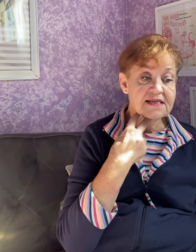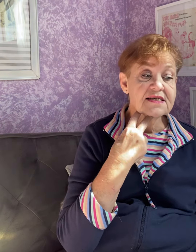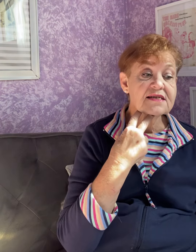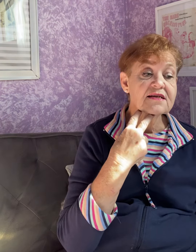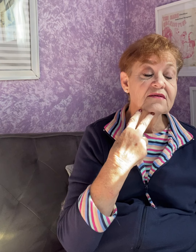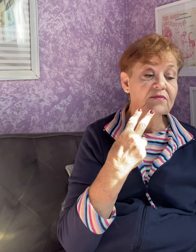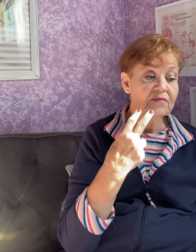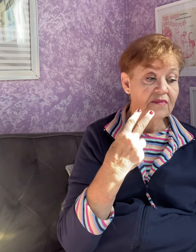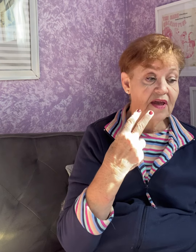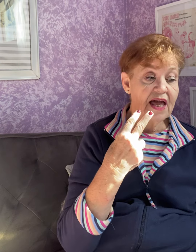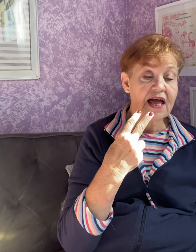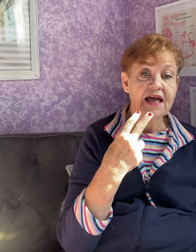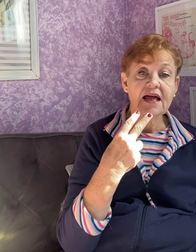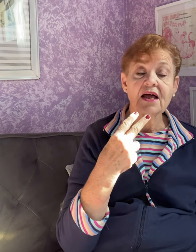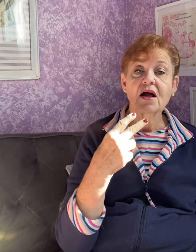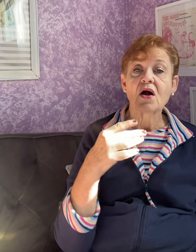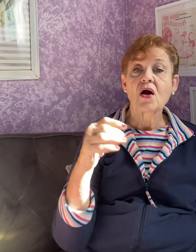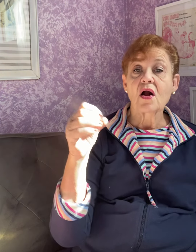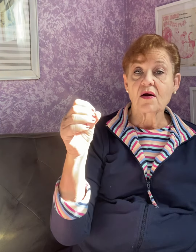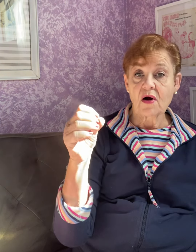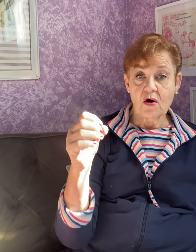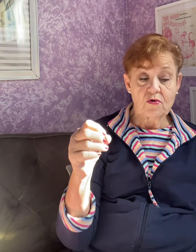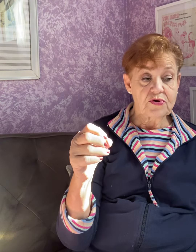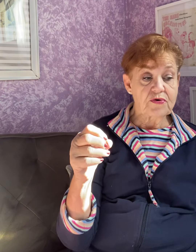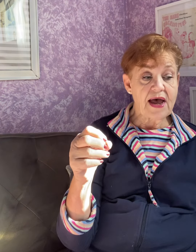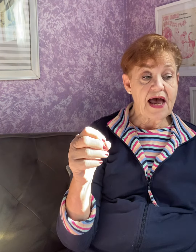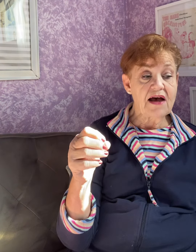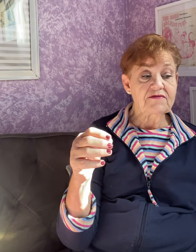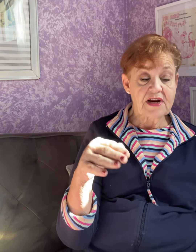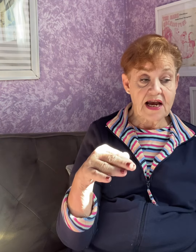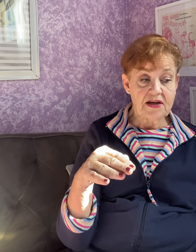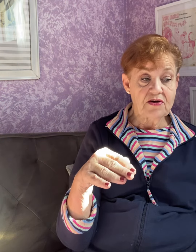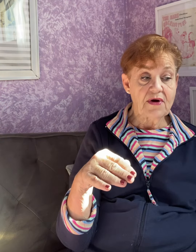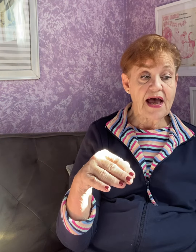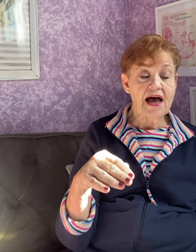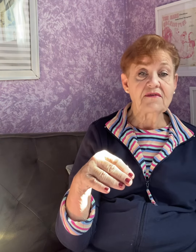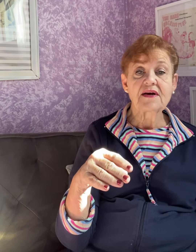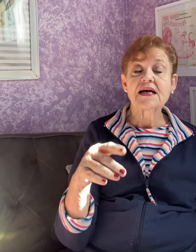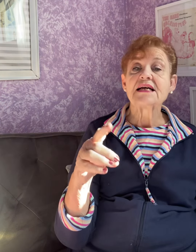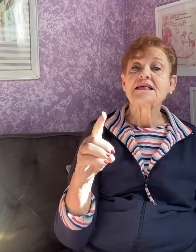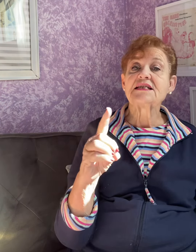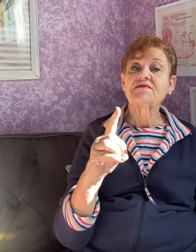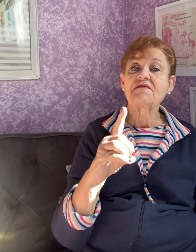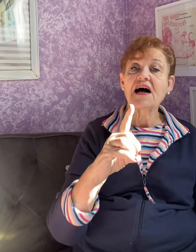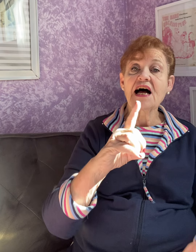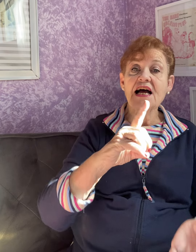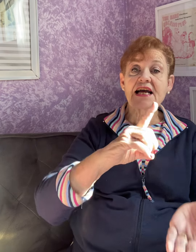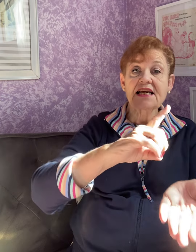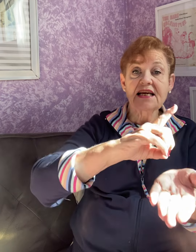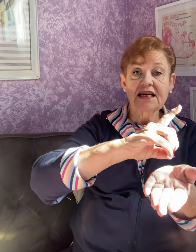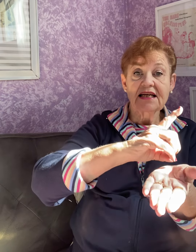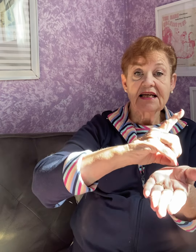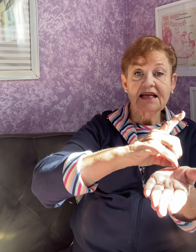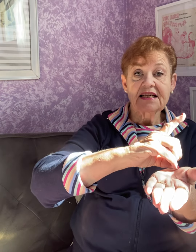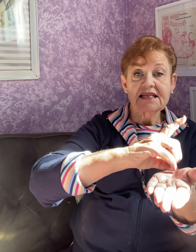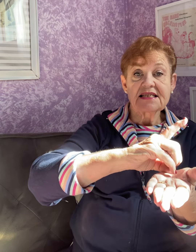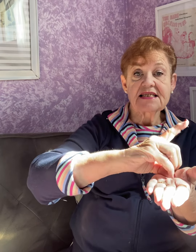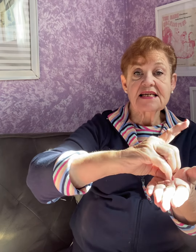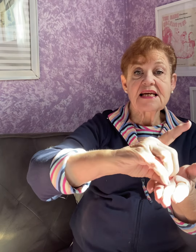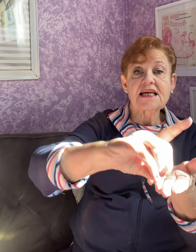Voices, okay? O you have, night you have. Divine,